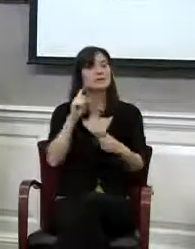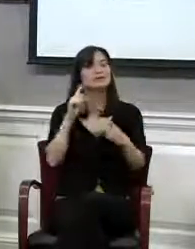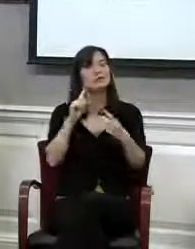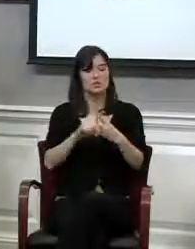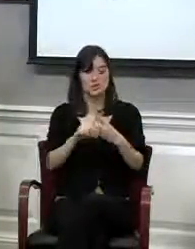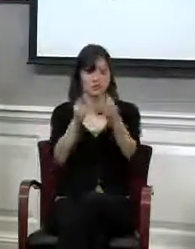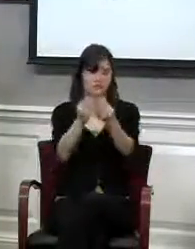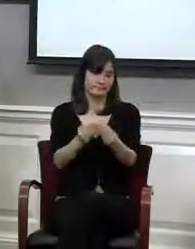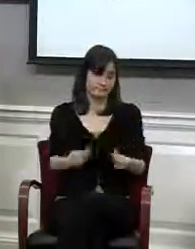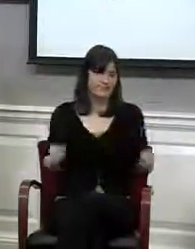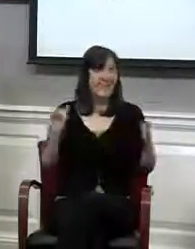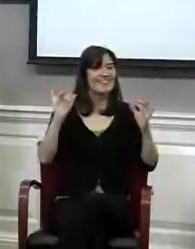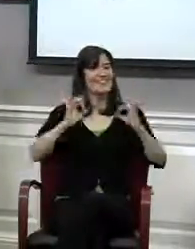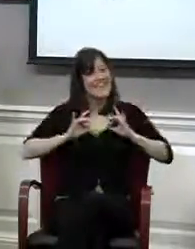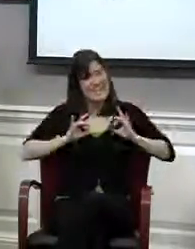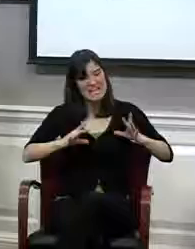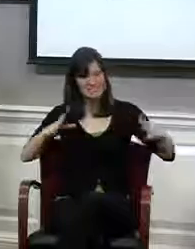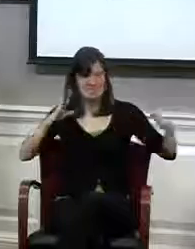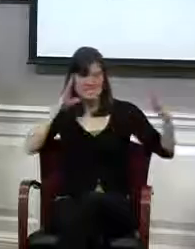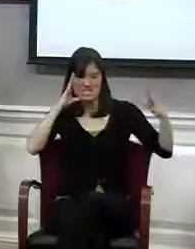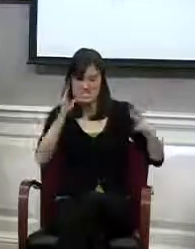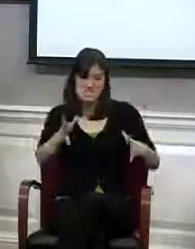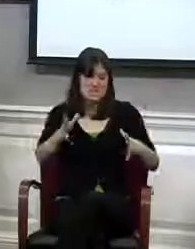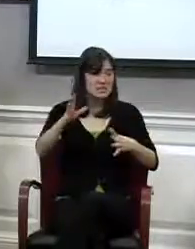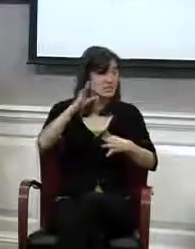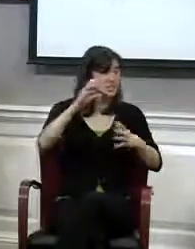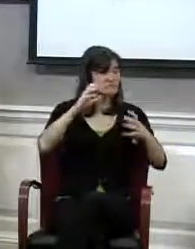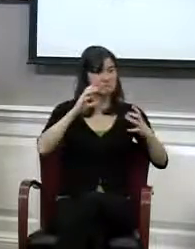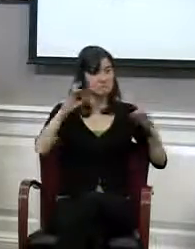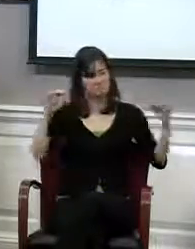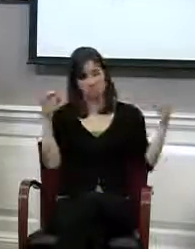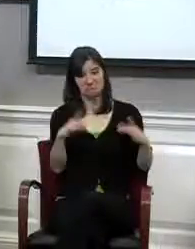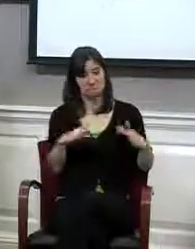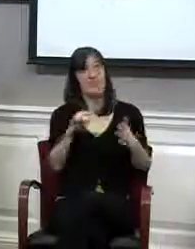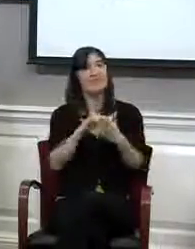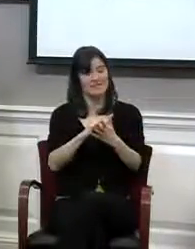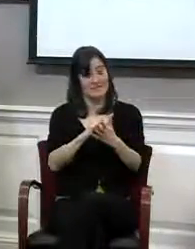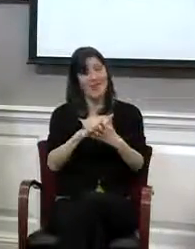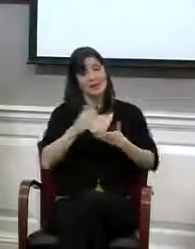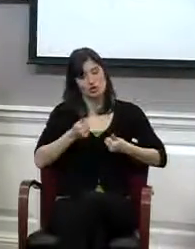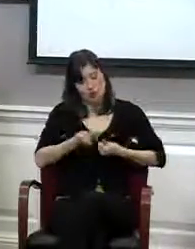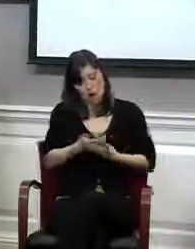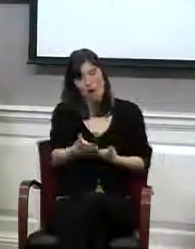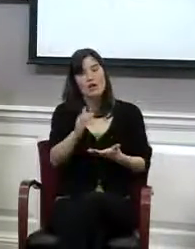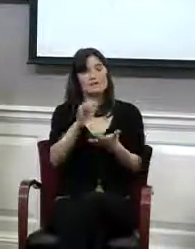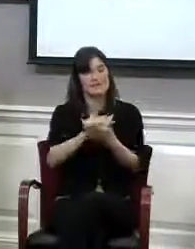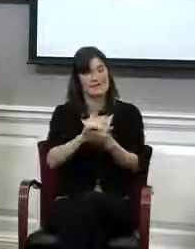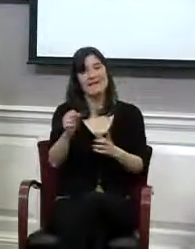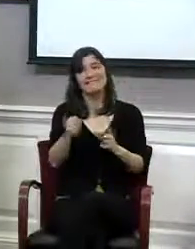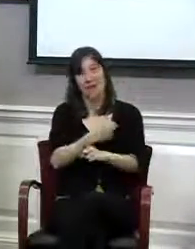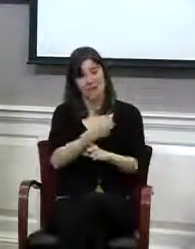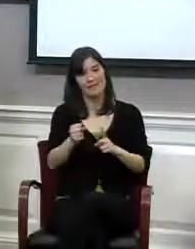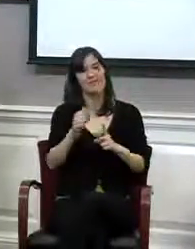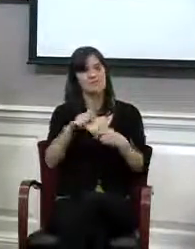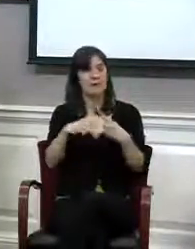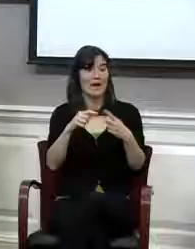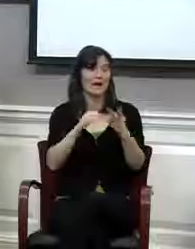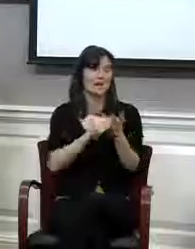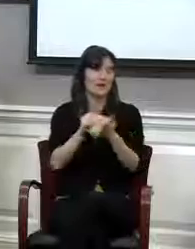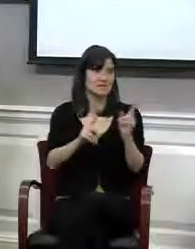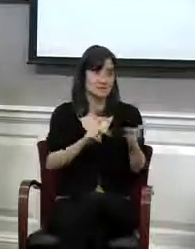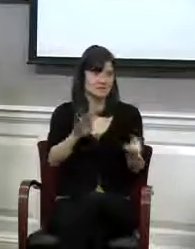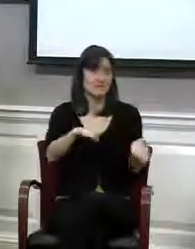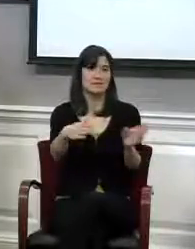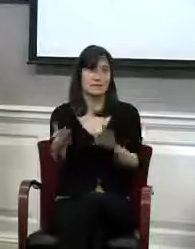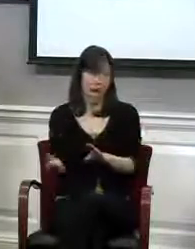separation that they believed fueled the violence in which thousands of people were killed or injured during that time. The Education for Human